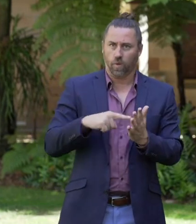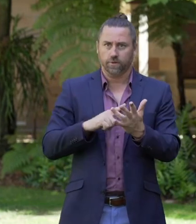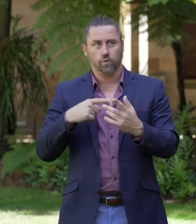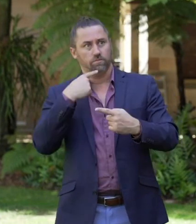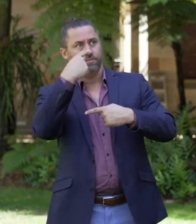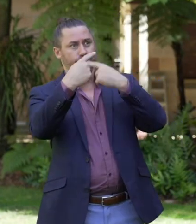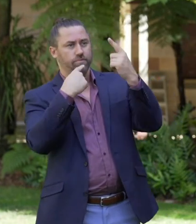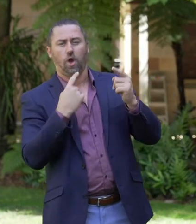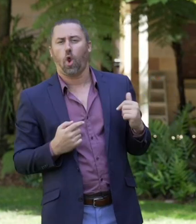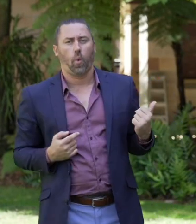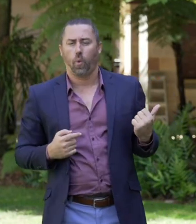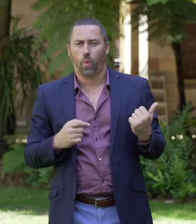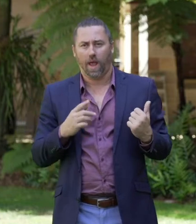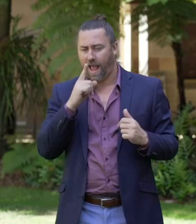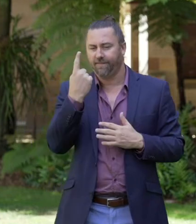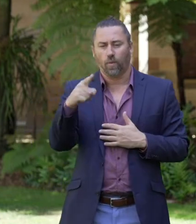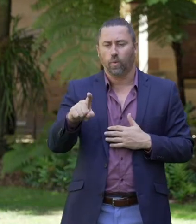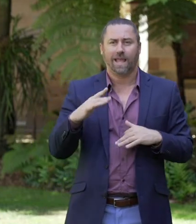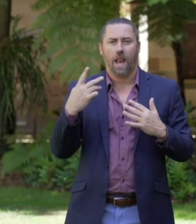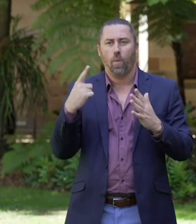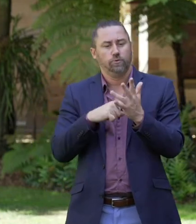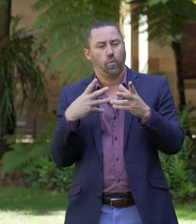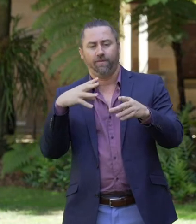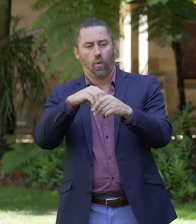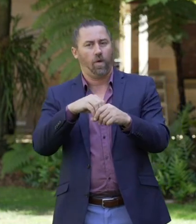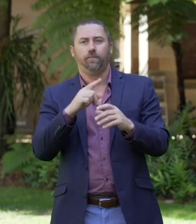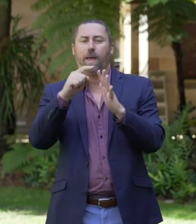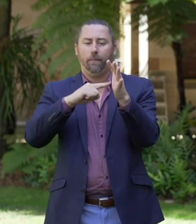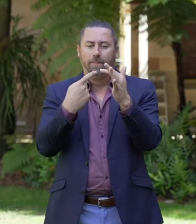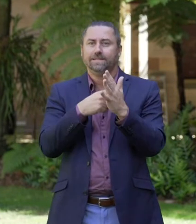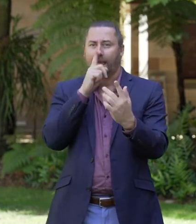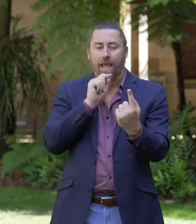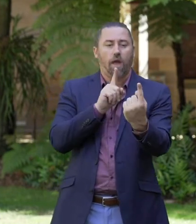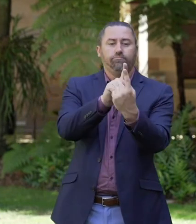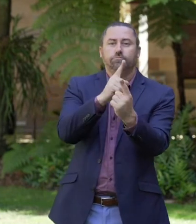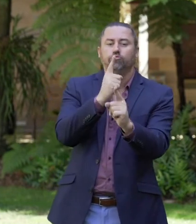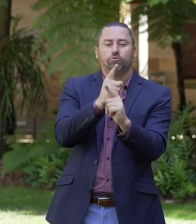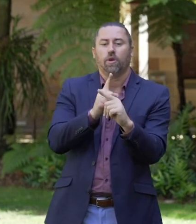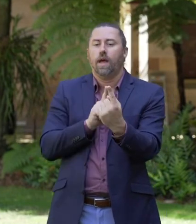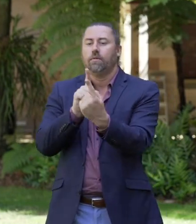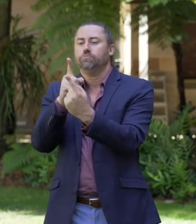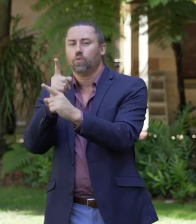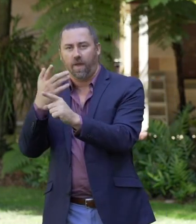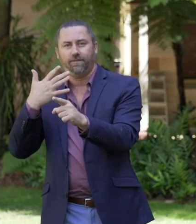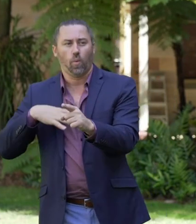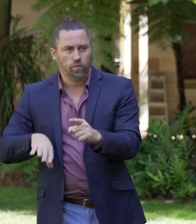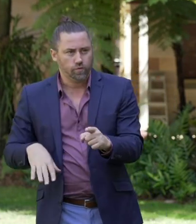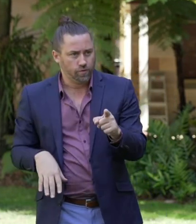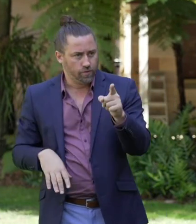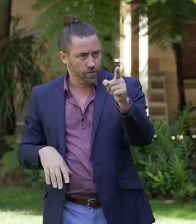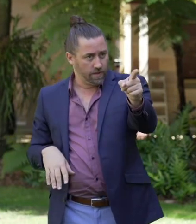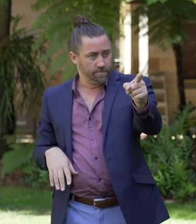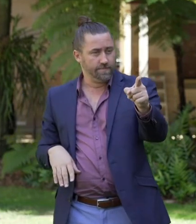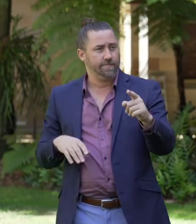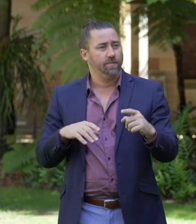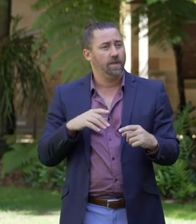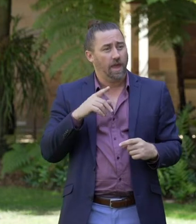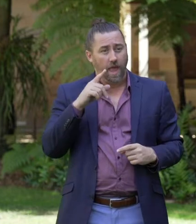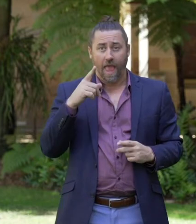I don't think so, not at this stage, but Peter Coaldrake is able to go out and talk to whoever he wants to talk to.